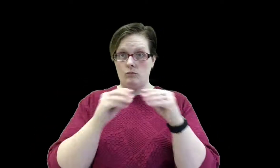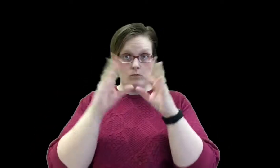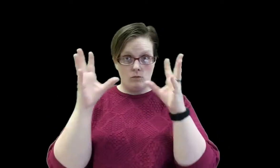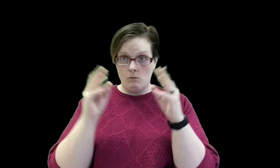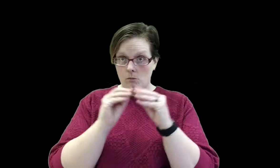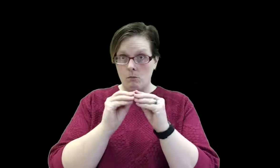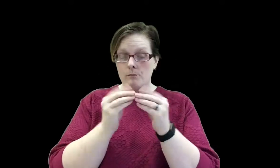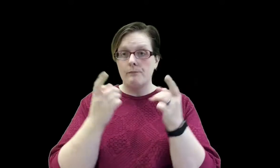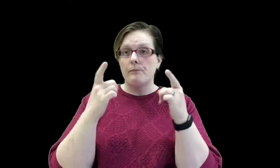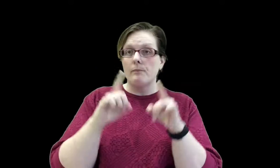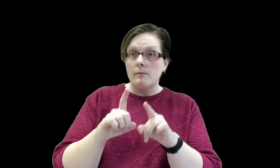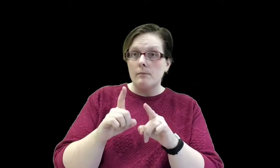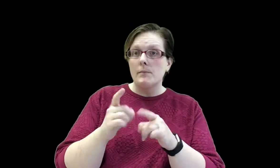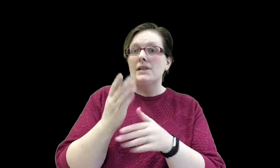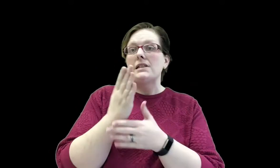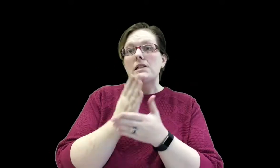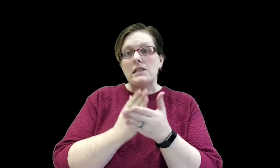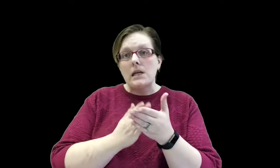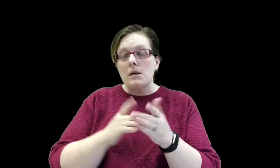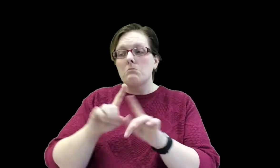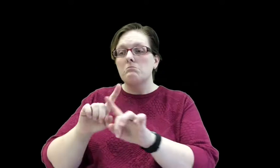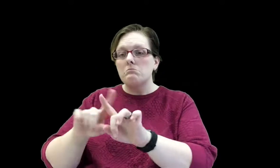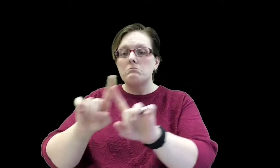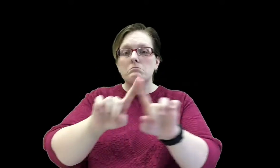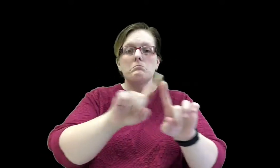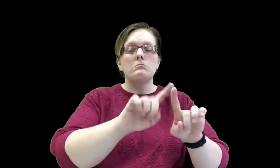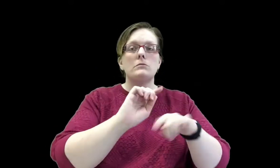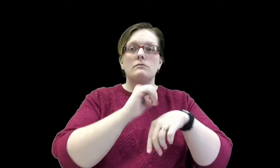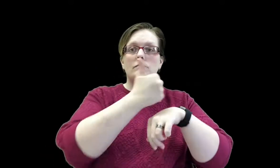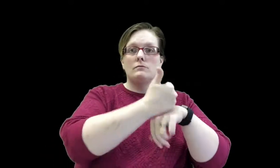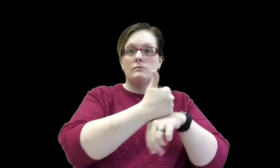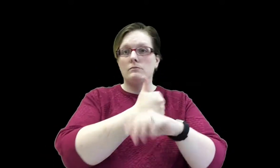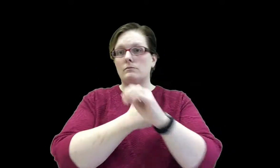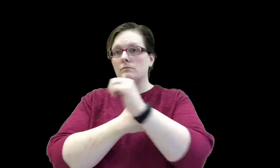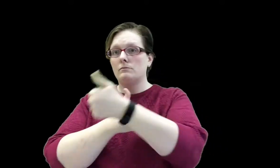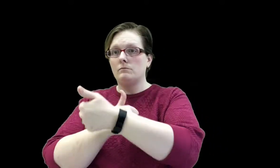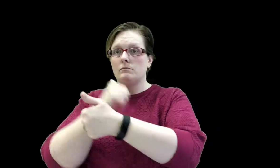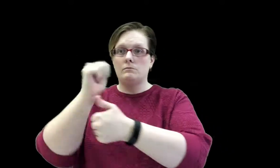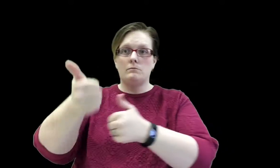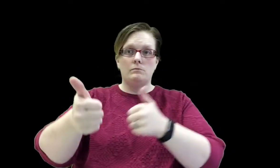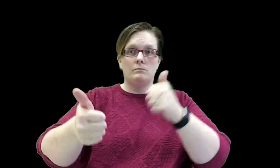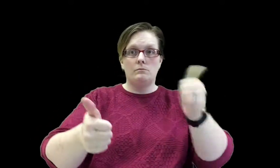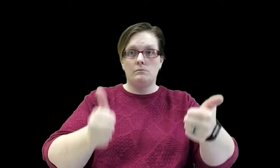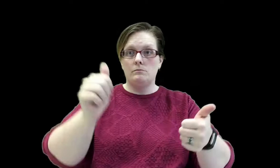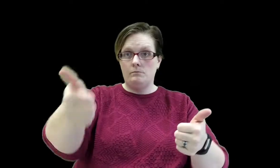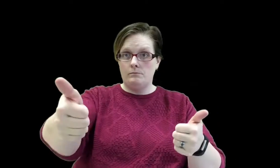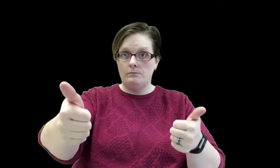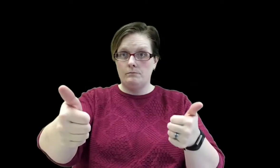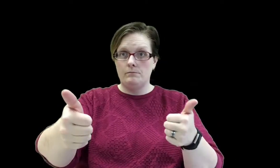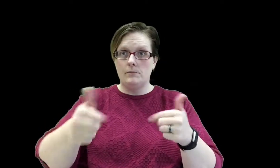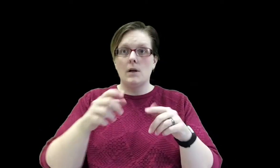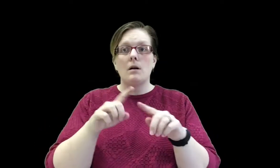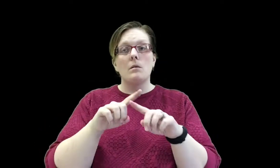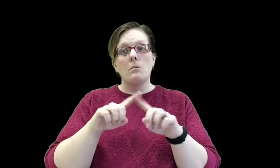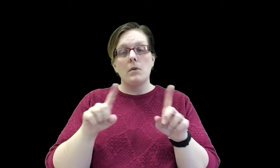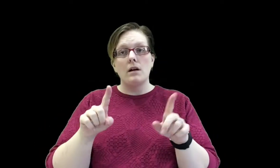When China's rule stopped happening, different governments and things were set